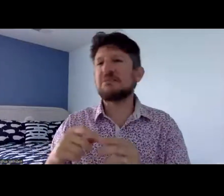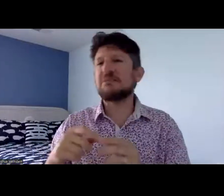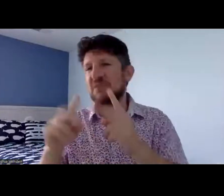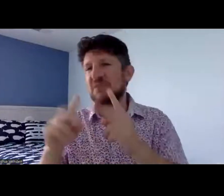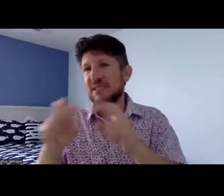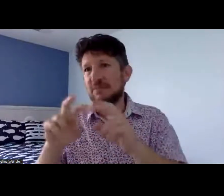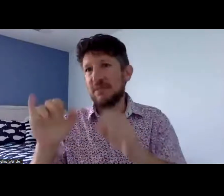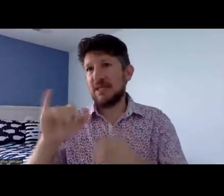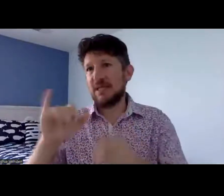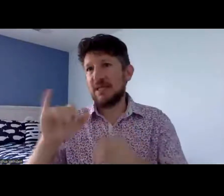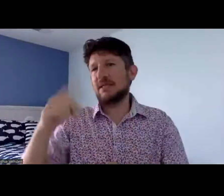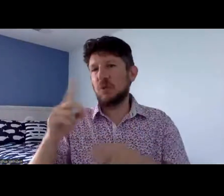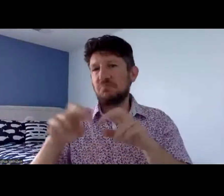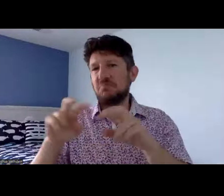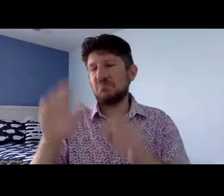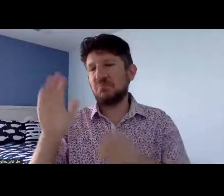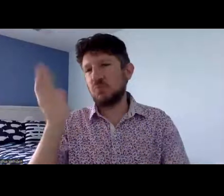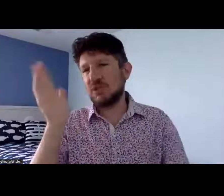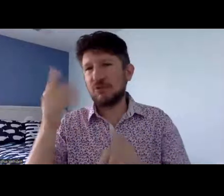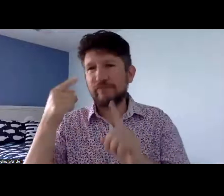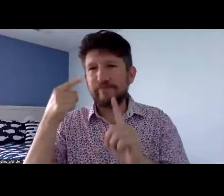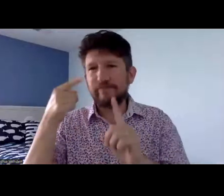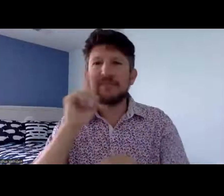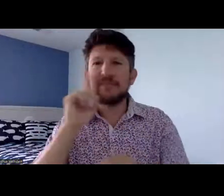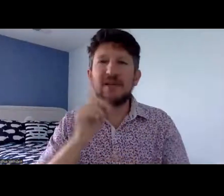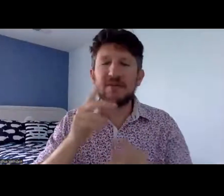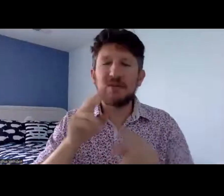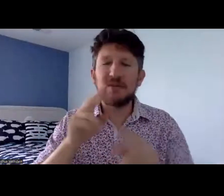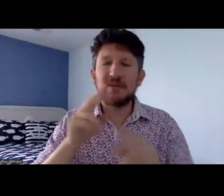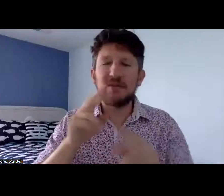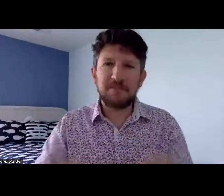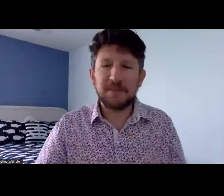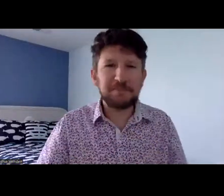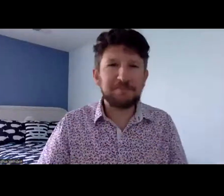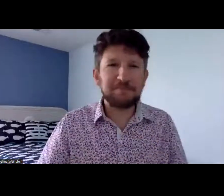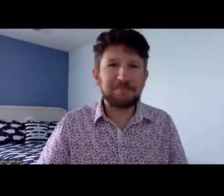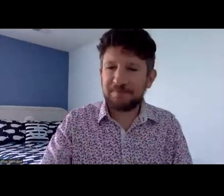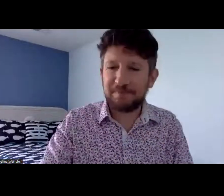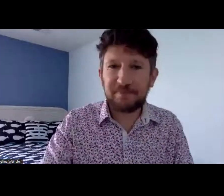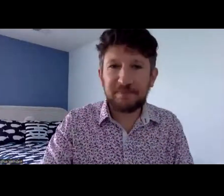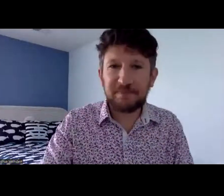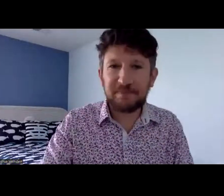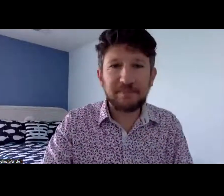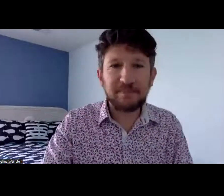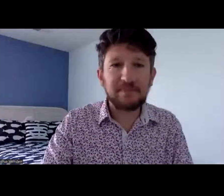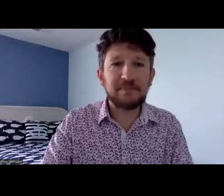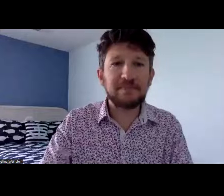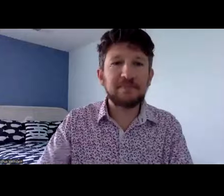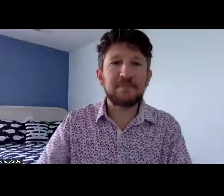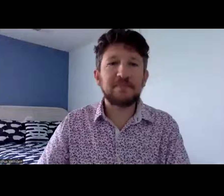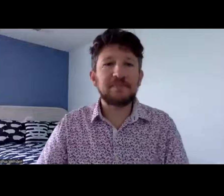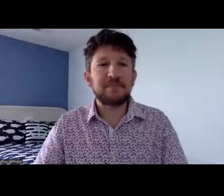present trainings where entities need to develop and improve services based on their needs.